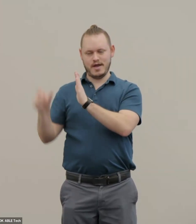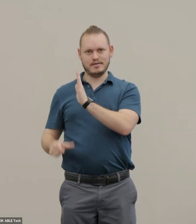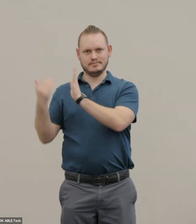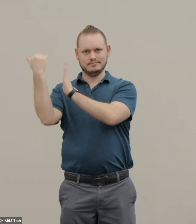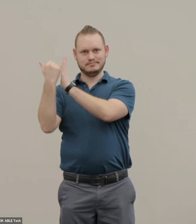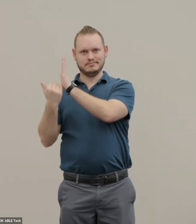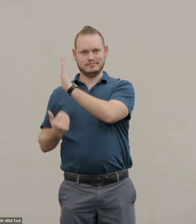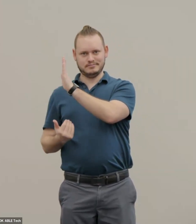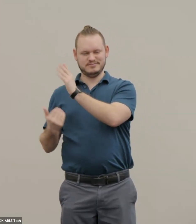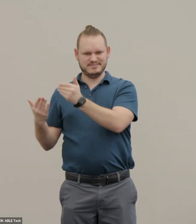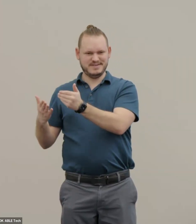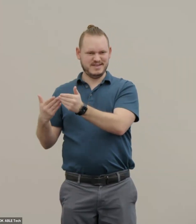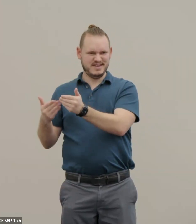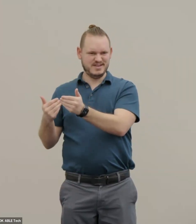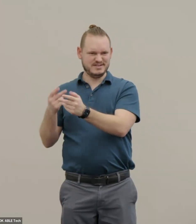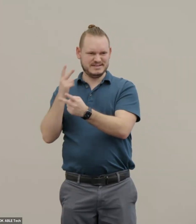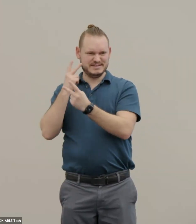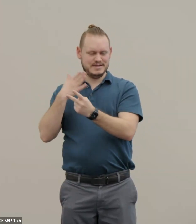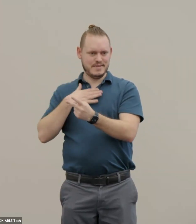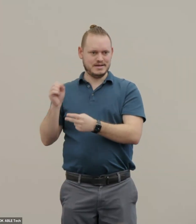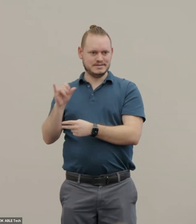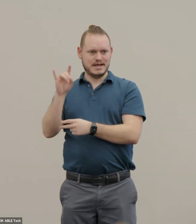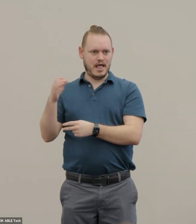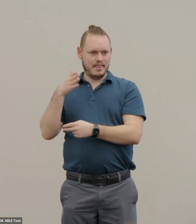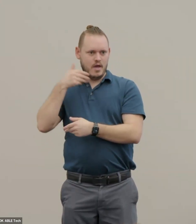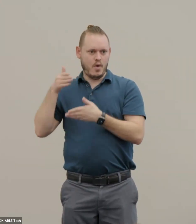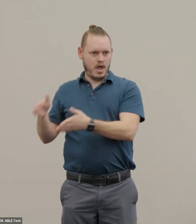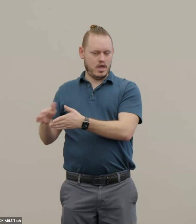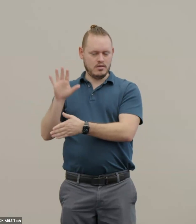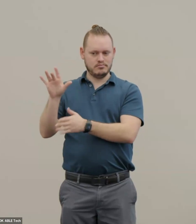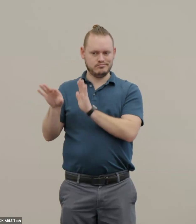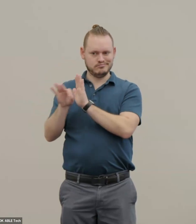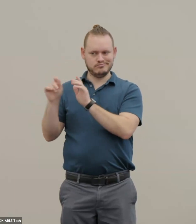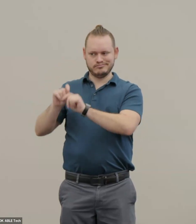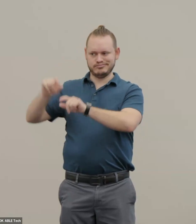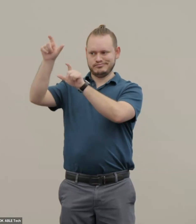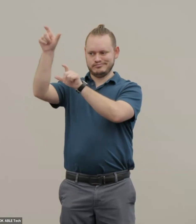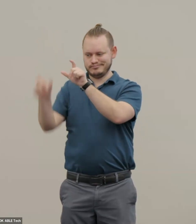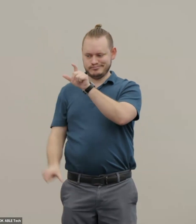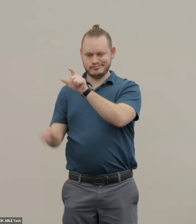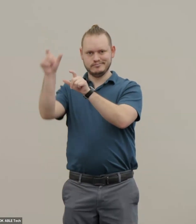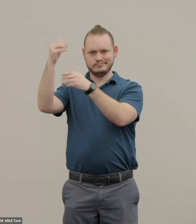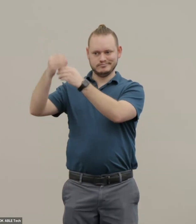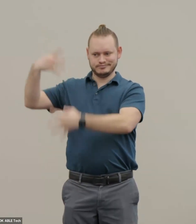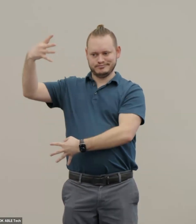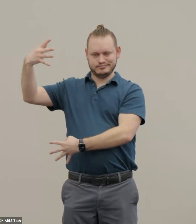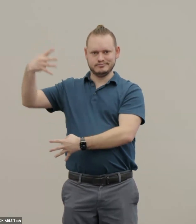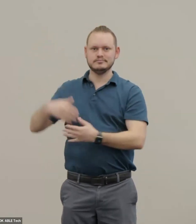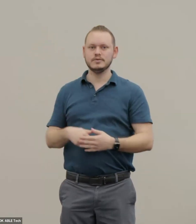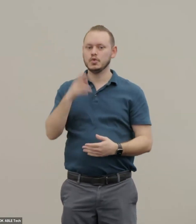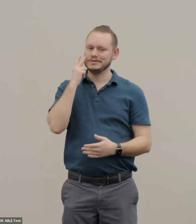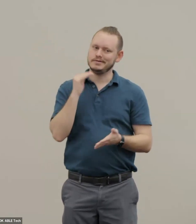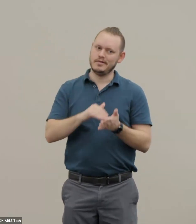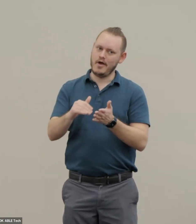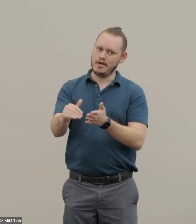it's a lot easier to kind of see my styles that way. And I'm telling you, you guys are going to see this